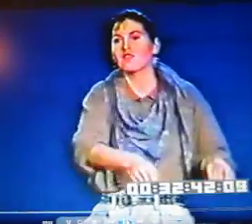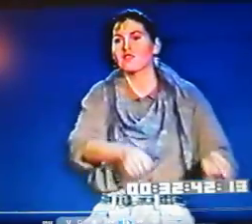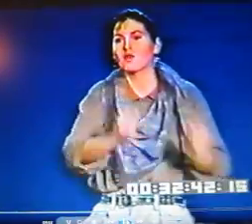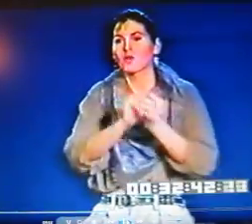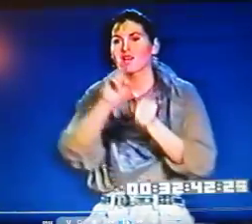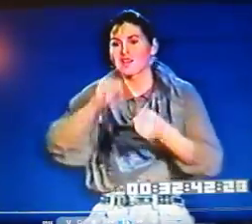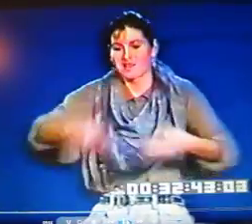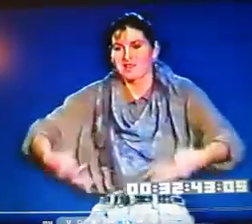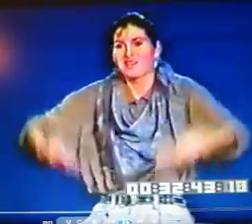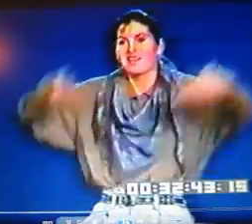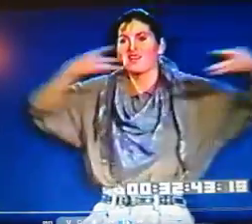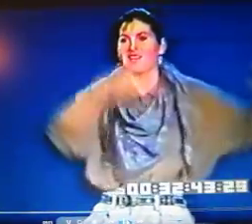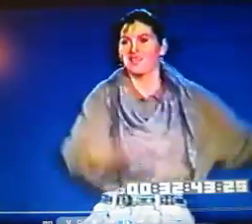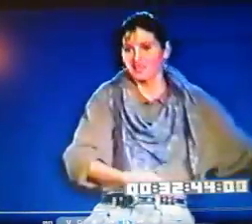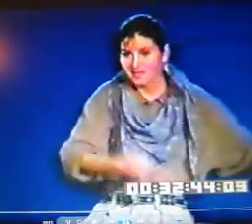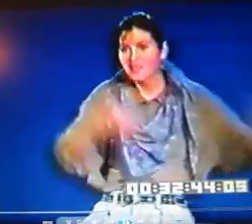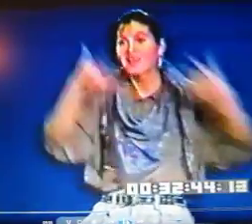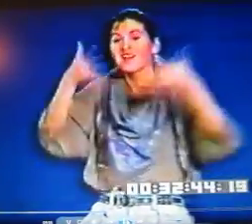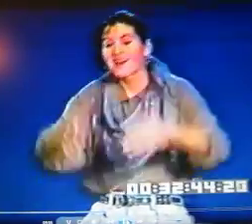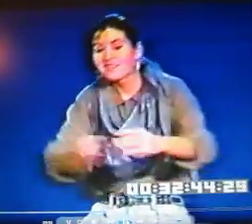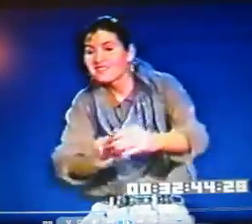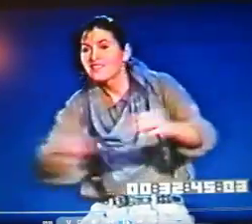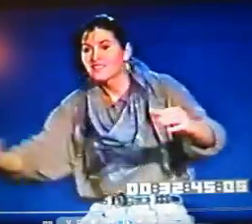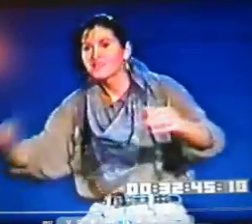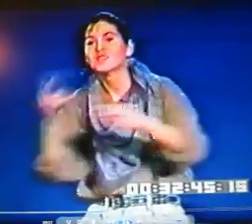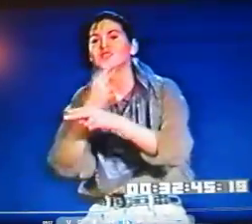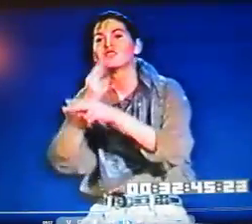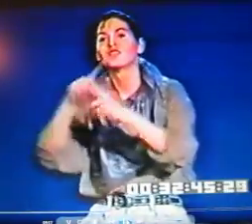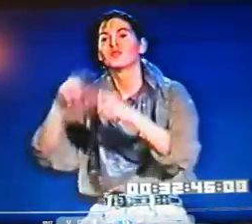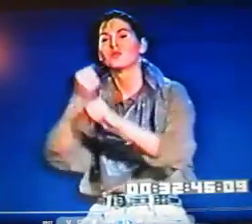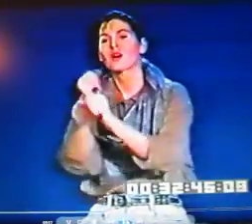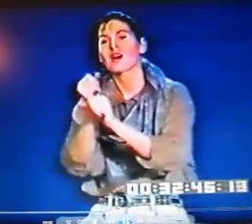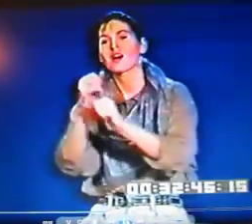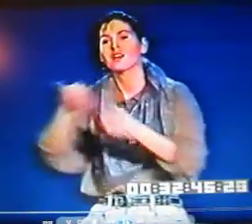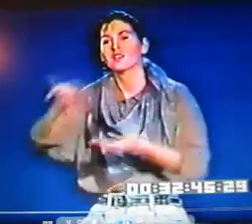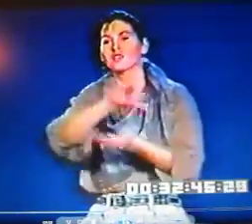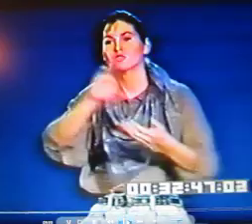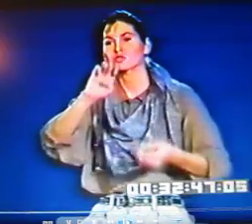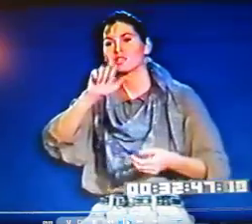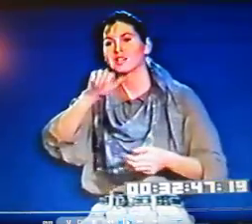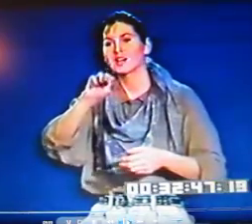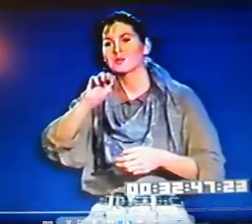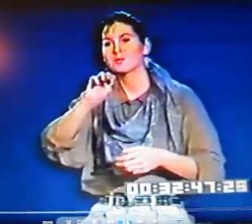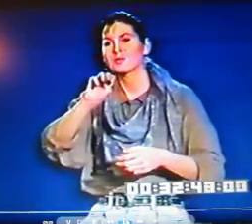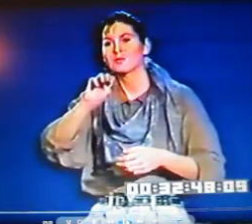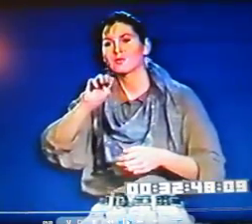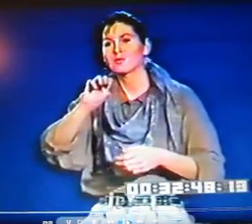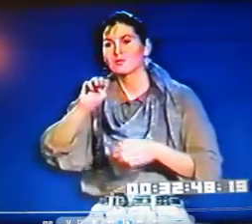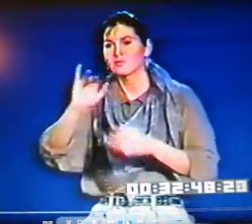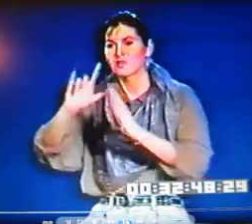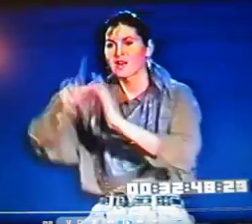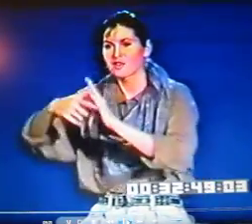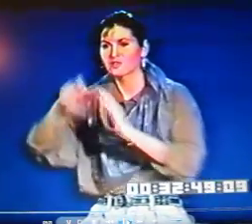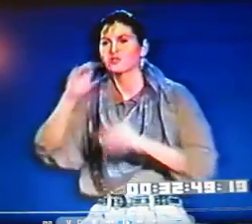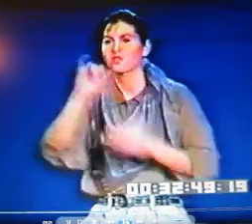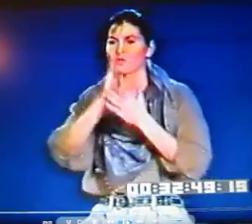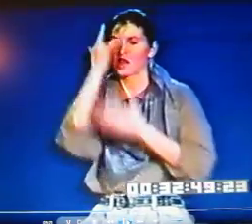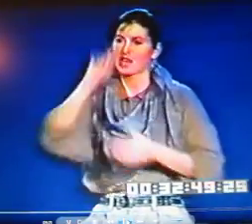So when you take the fish off, it stays all in one piece. It doesn't break apart. You can use this net also for the cream that we're going to make